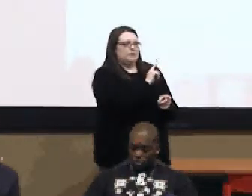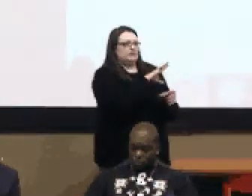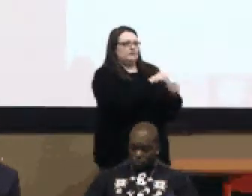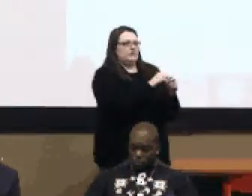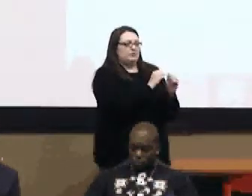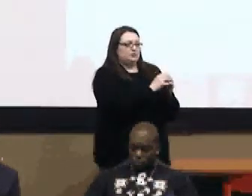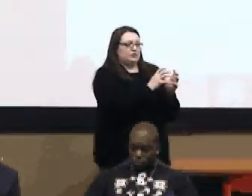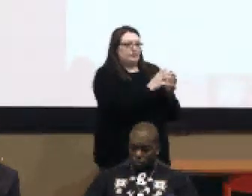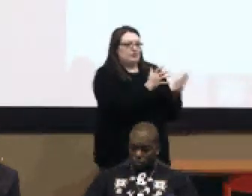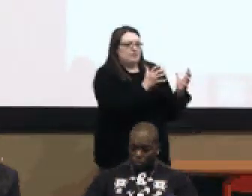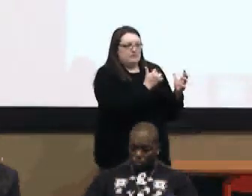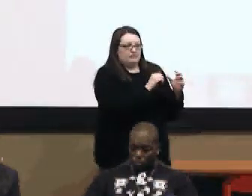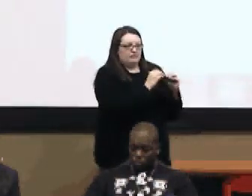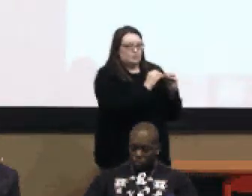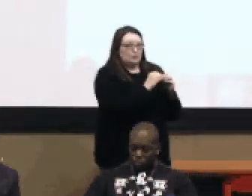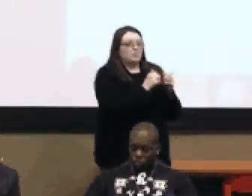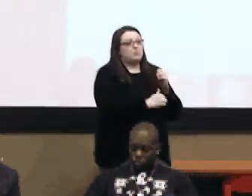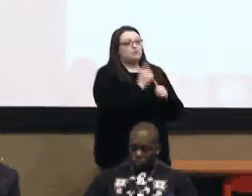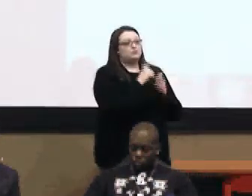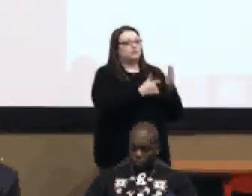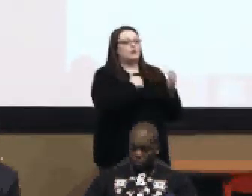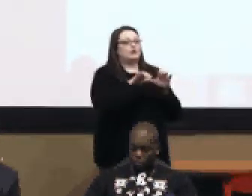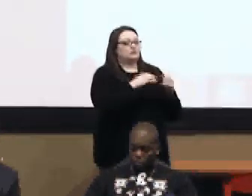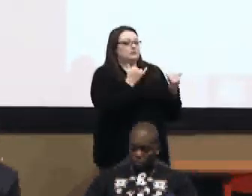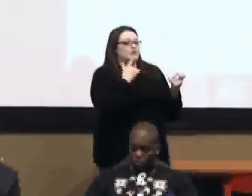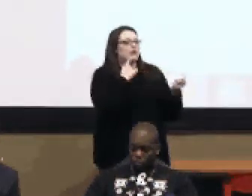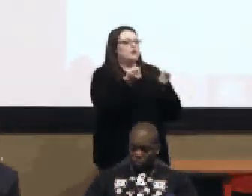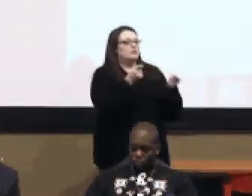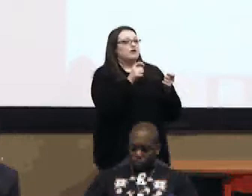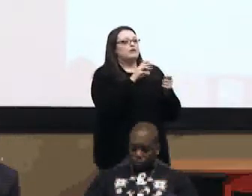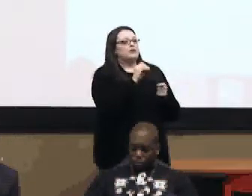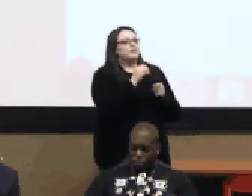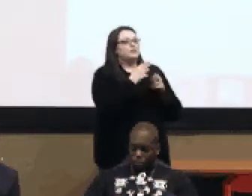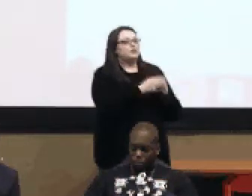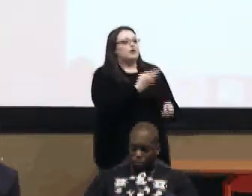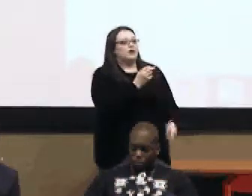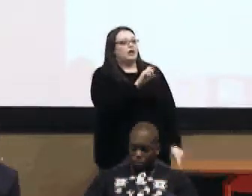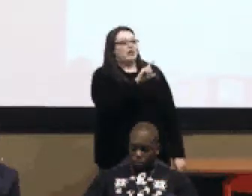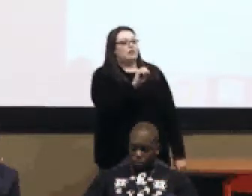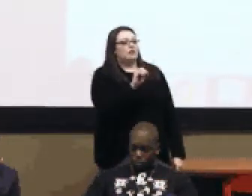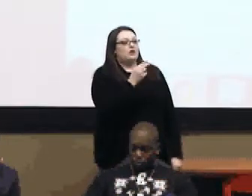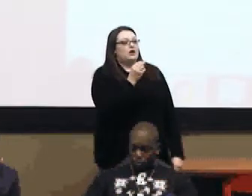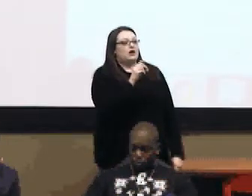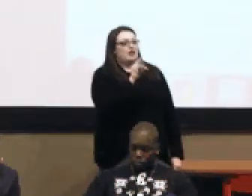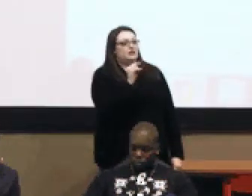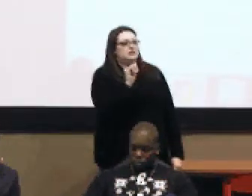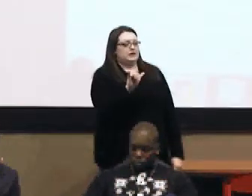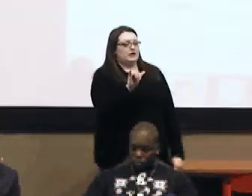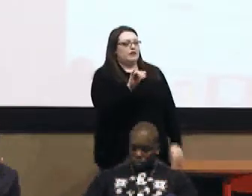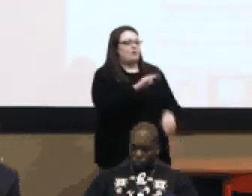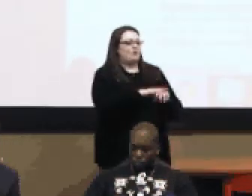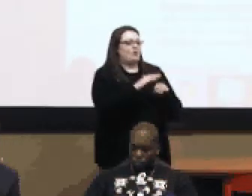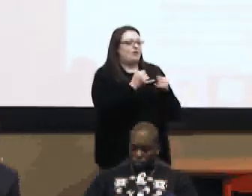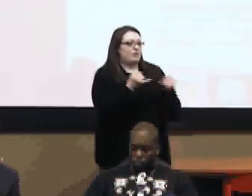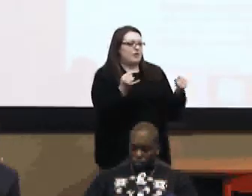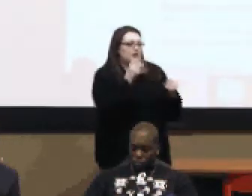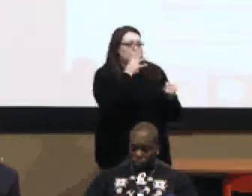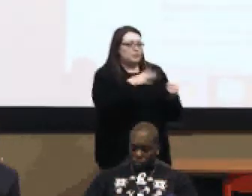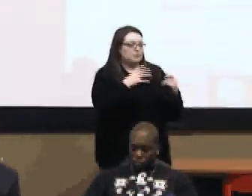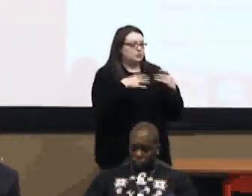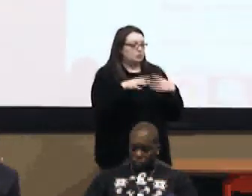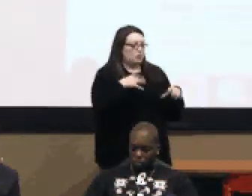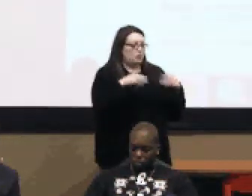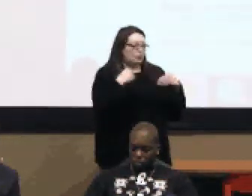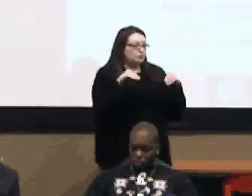anymore. But mostly what I do now is I run a company called Hello Holiday. It's an online women's wear retailer, and we work with